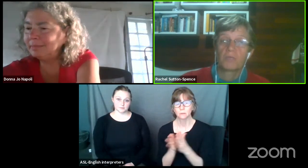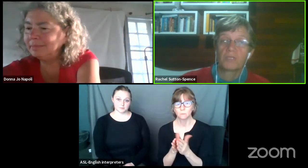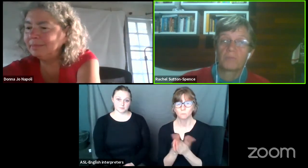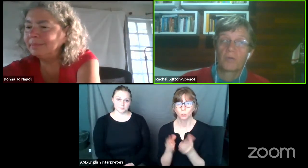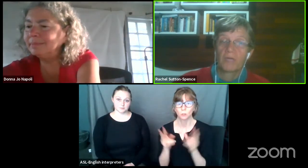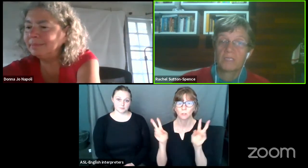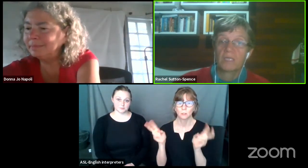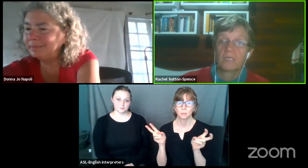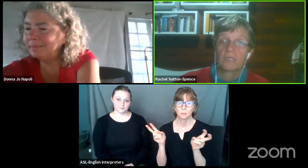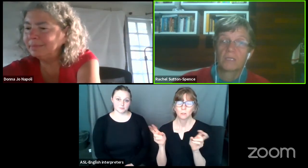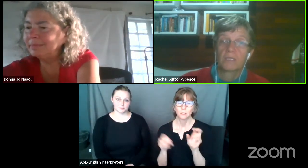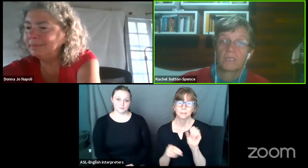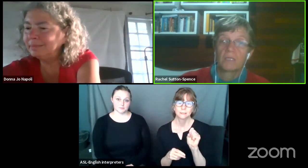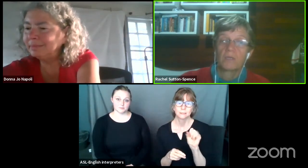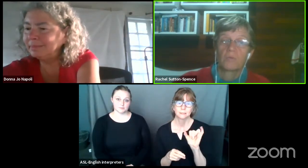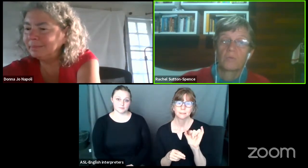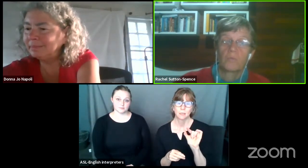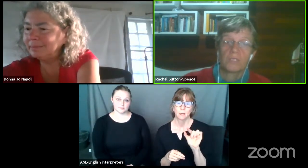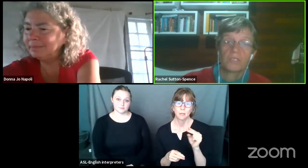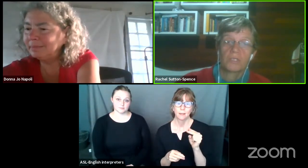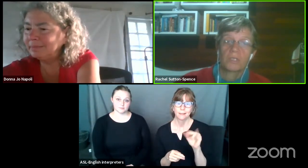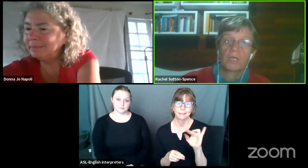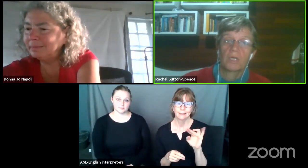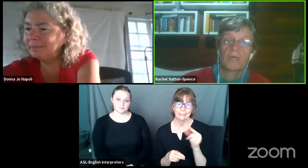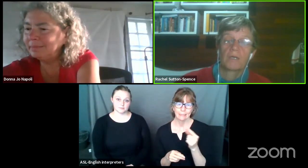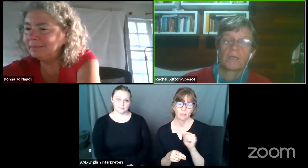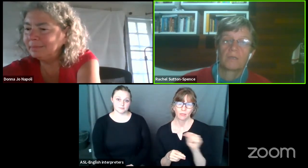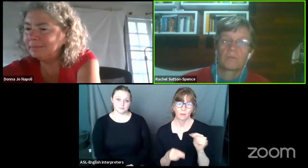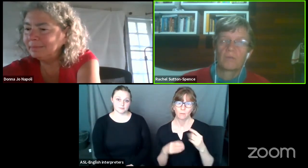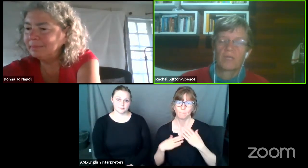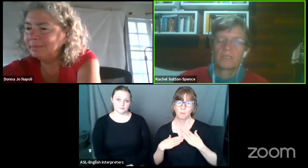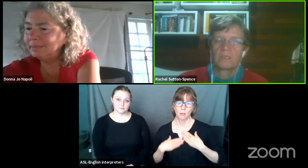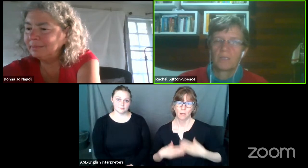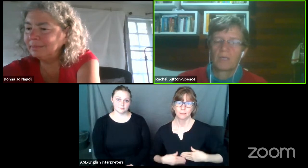Signing the Body Poetic, which